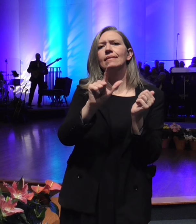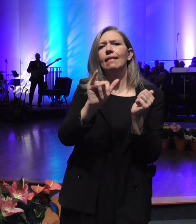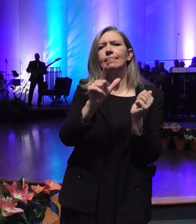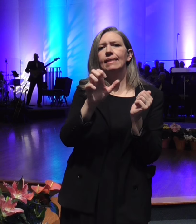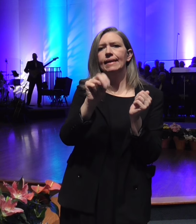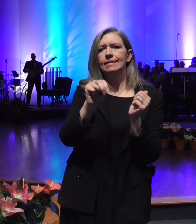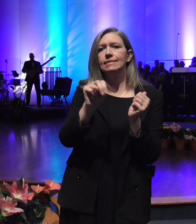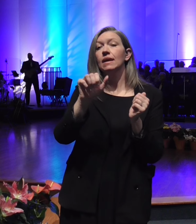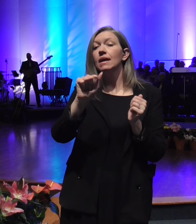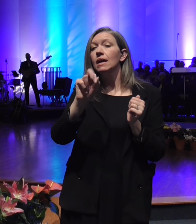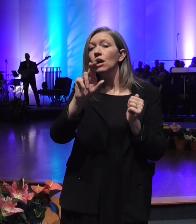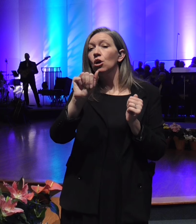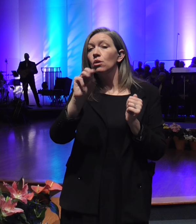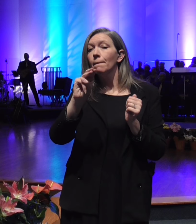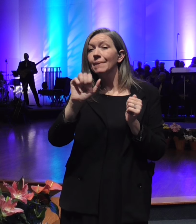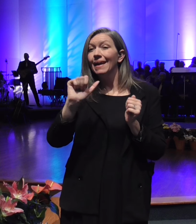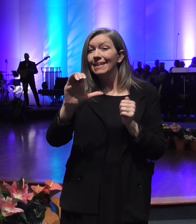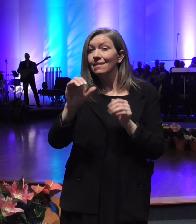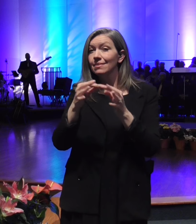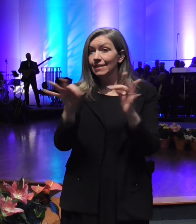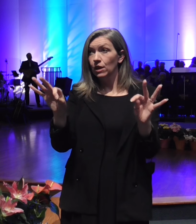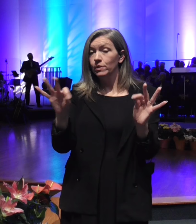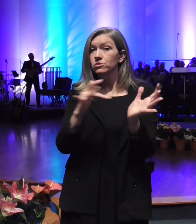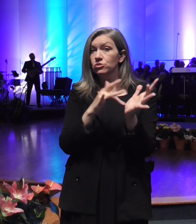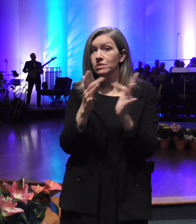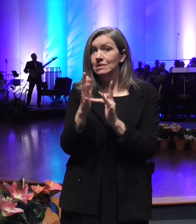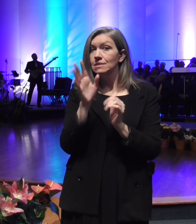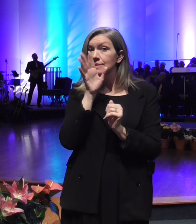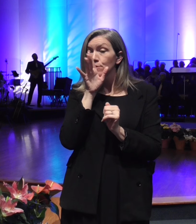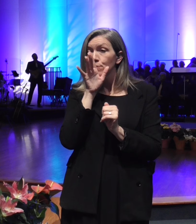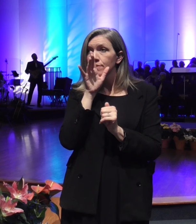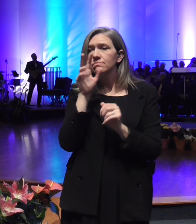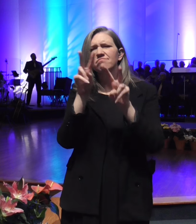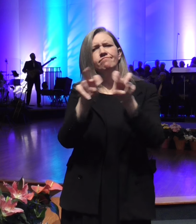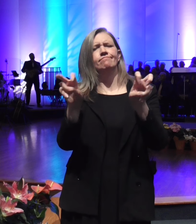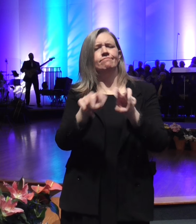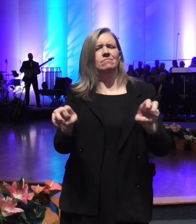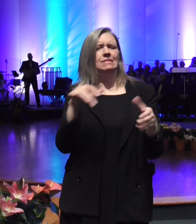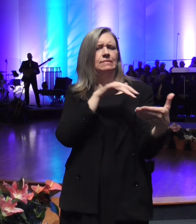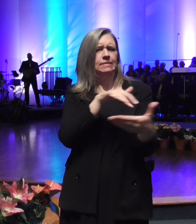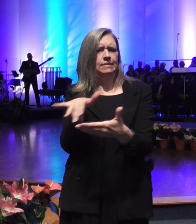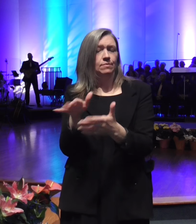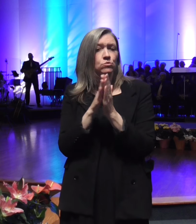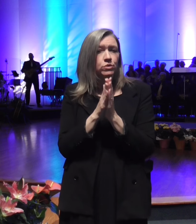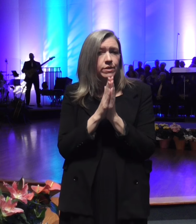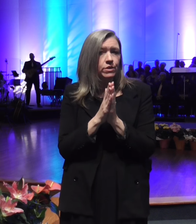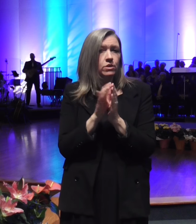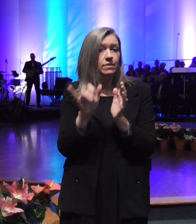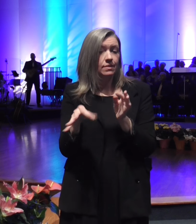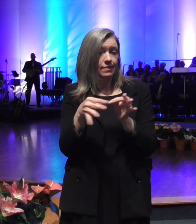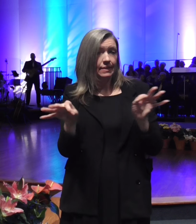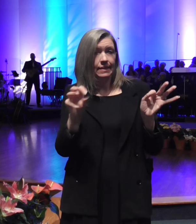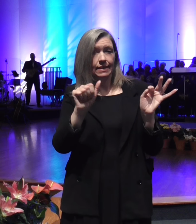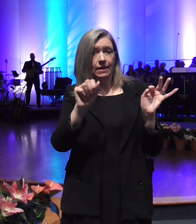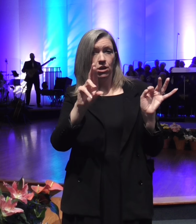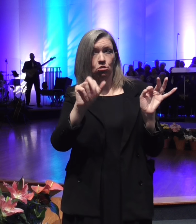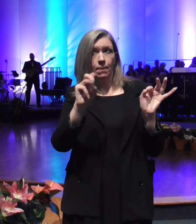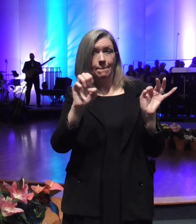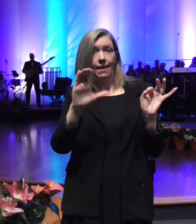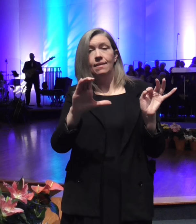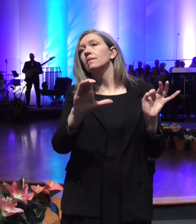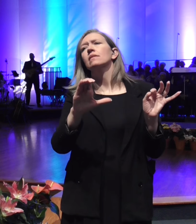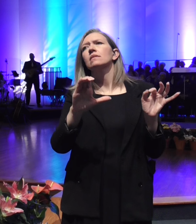Aramaic that Jesus spoke and look at how prayer in Aramaic really was about creating an